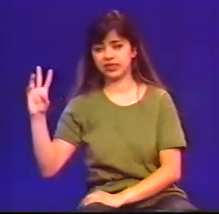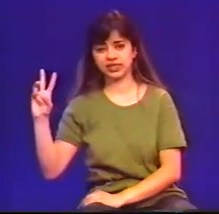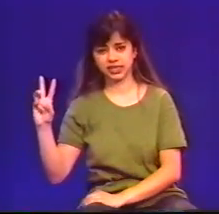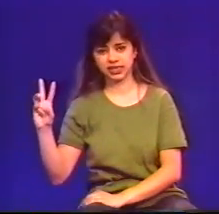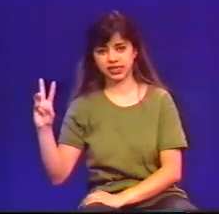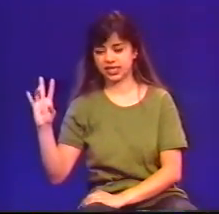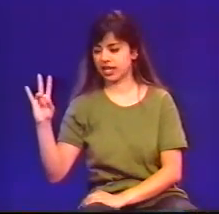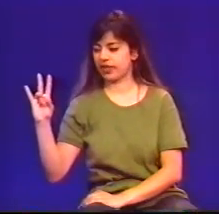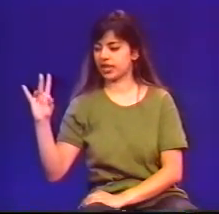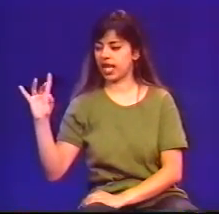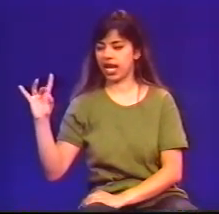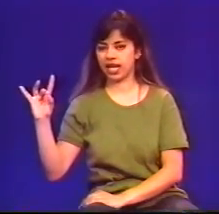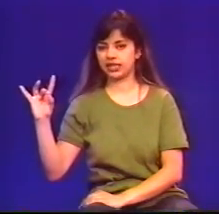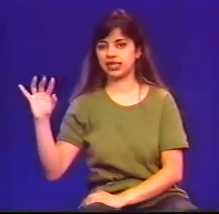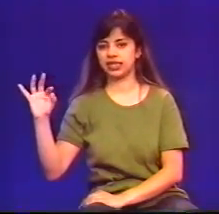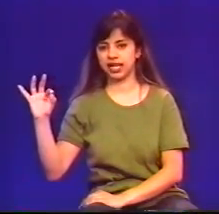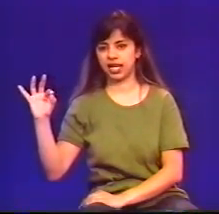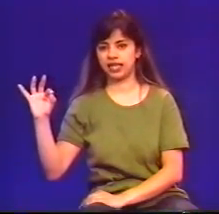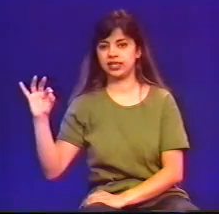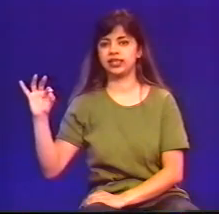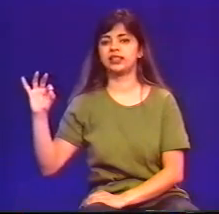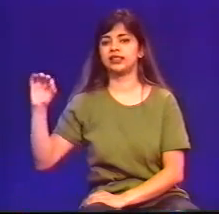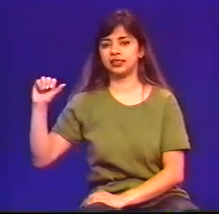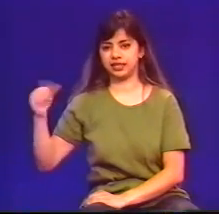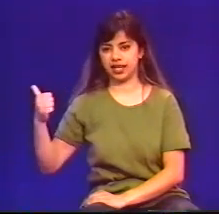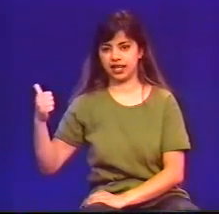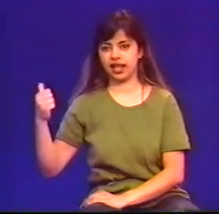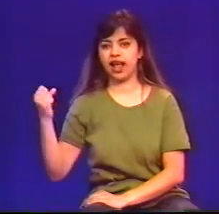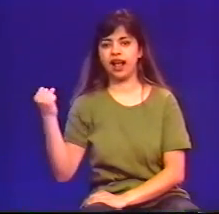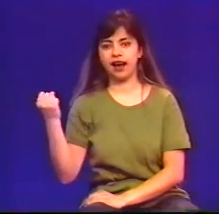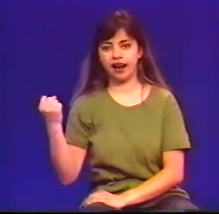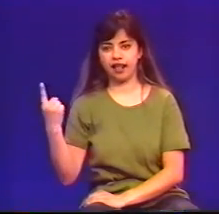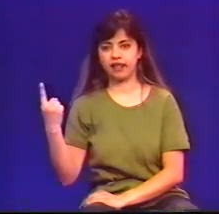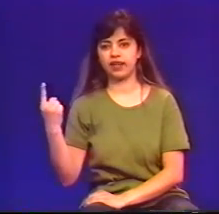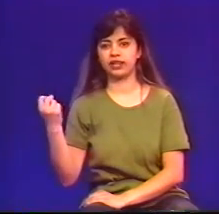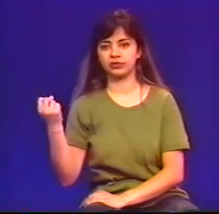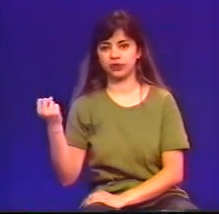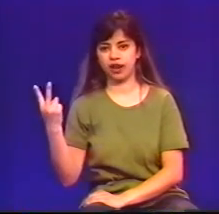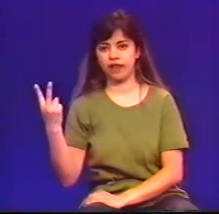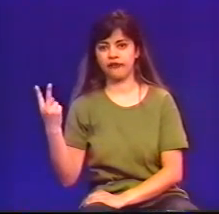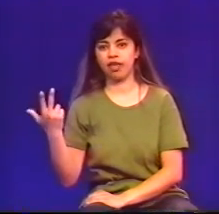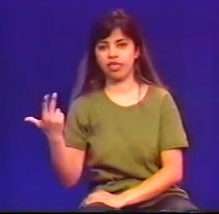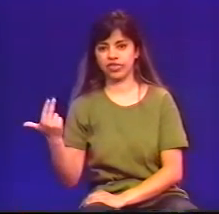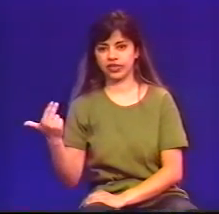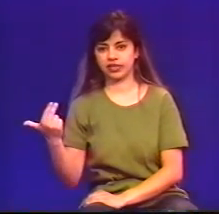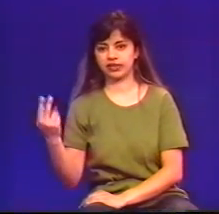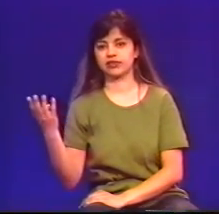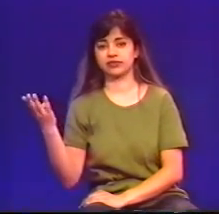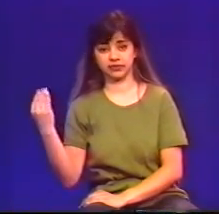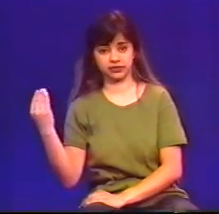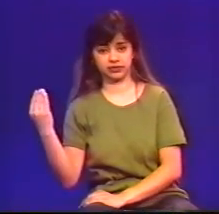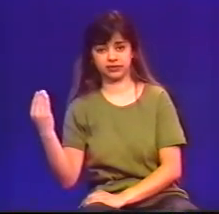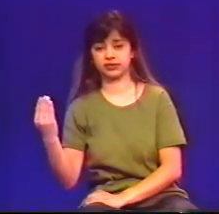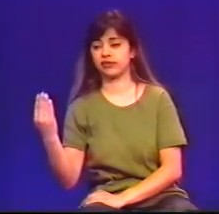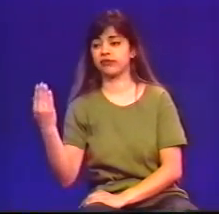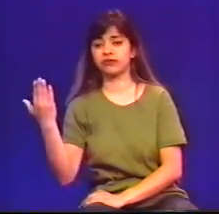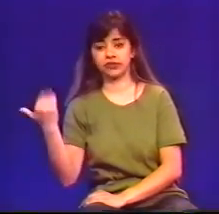6, 7, 8, 9, 10, 11, 12, 13, 14,